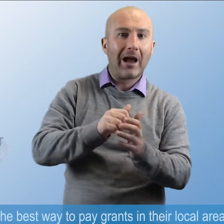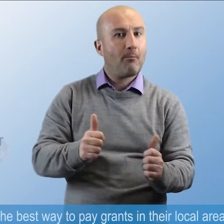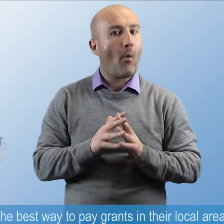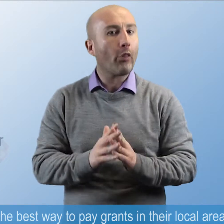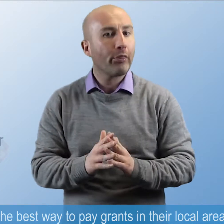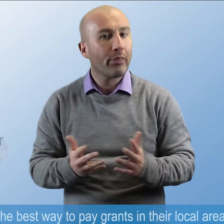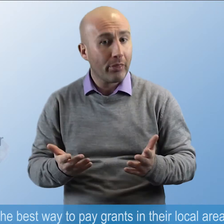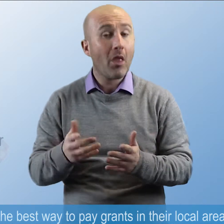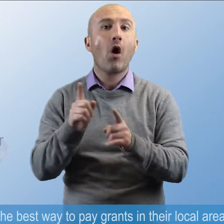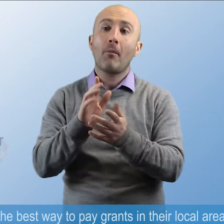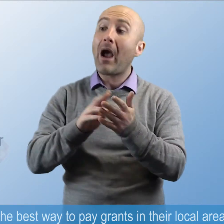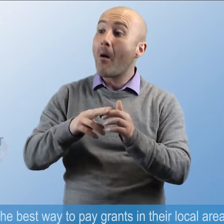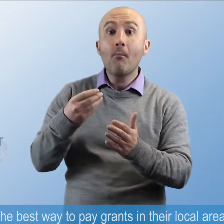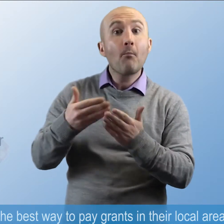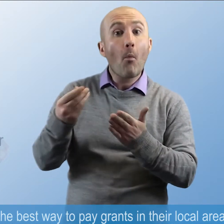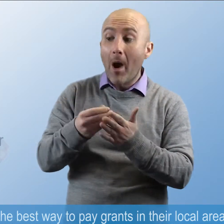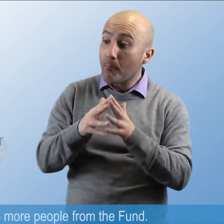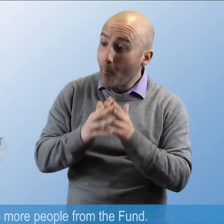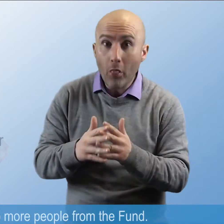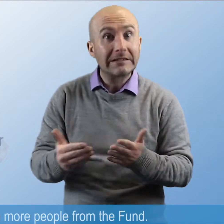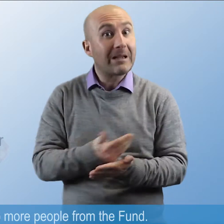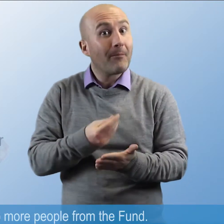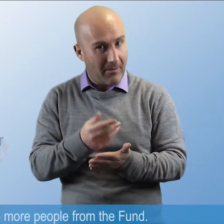money and allowing them to help more people from the fund.